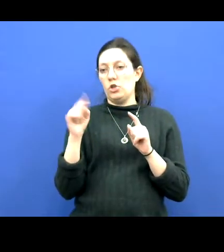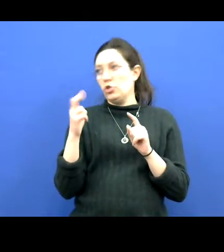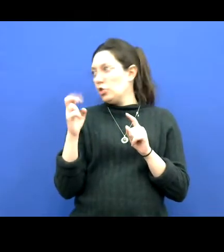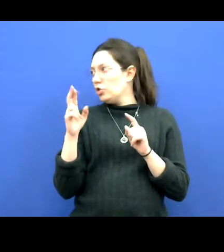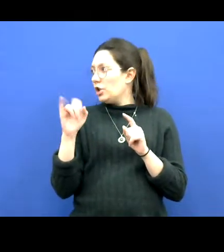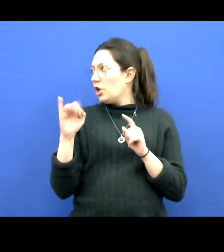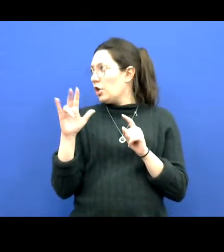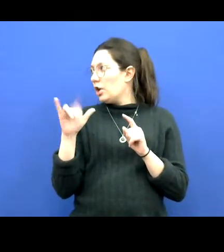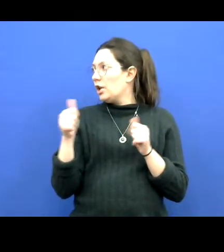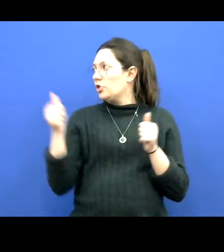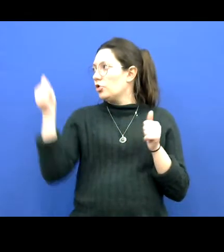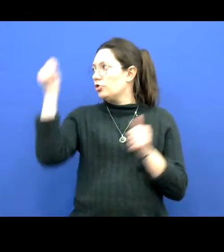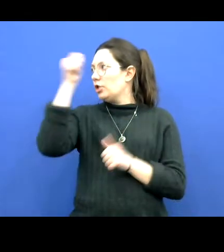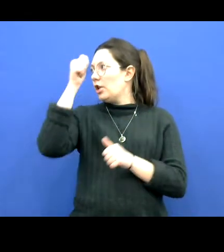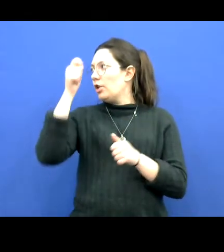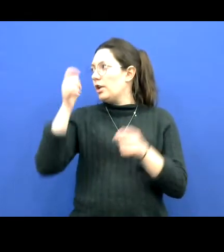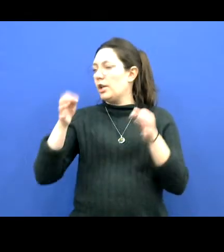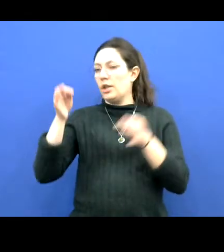Hearing and seeing none, please call the roll.